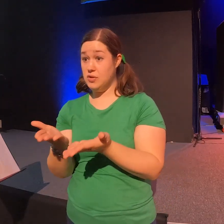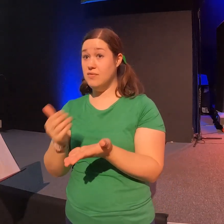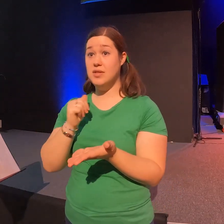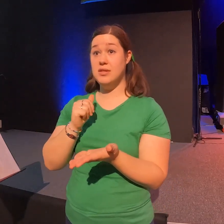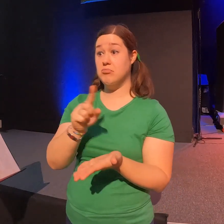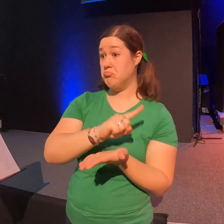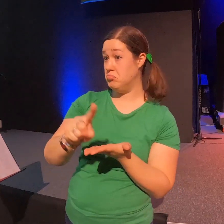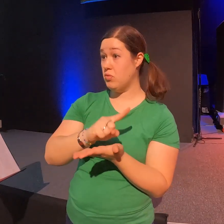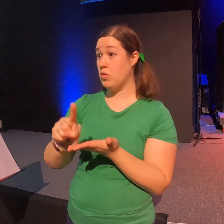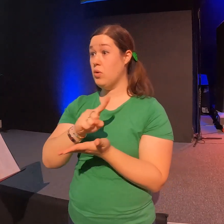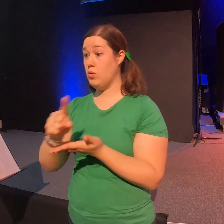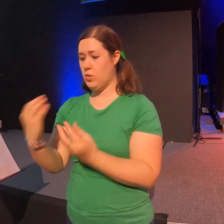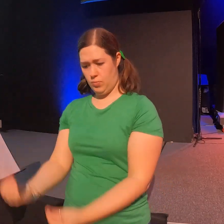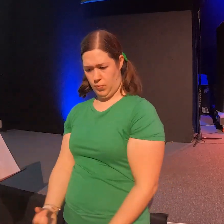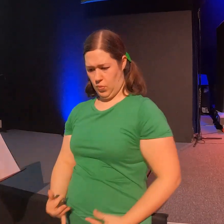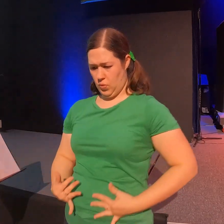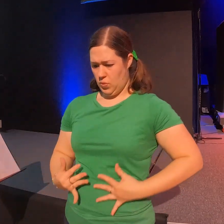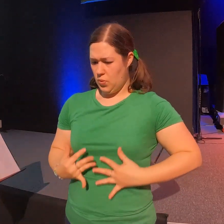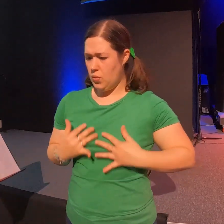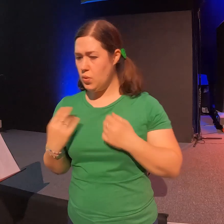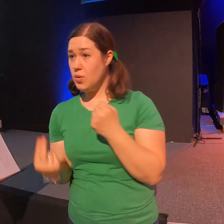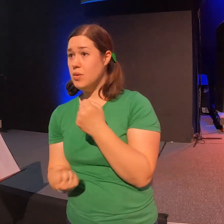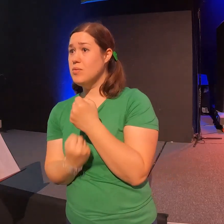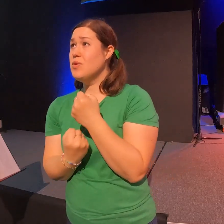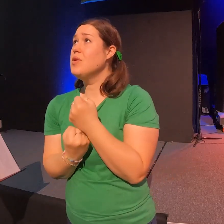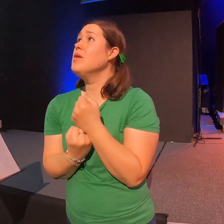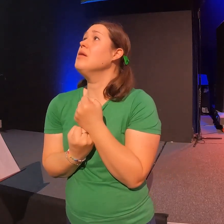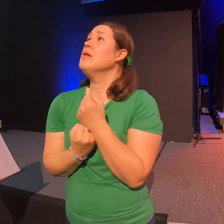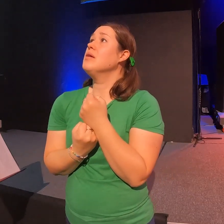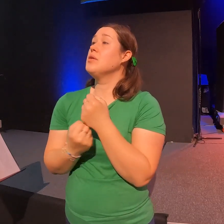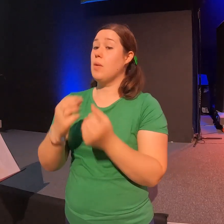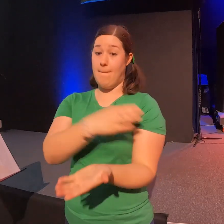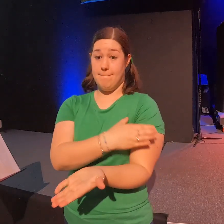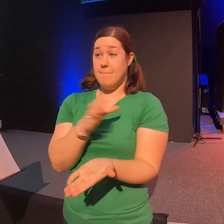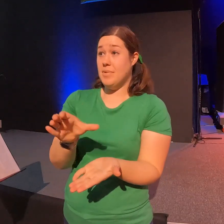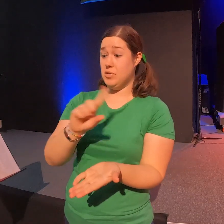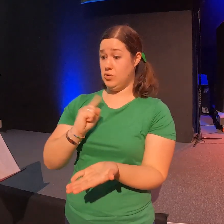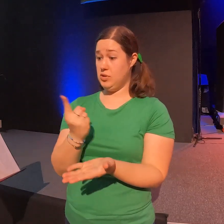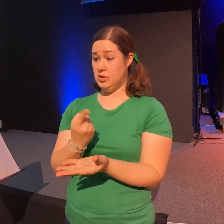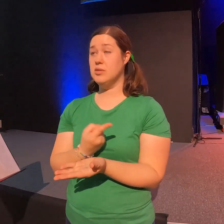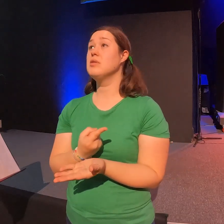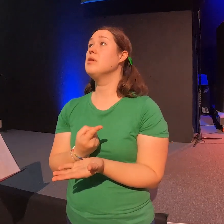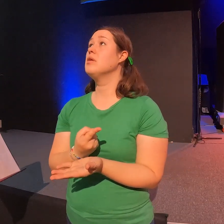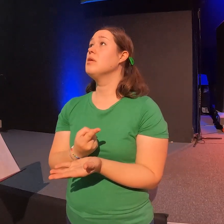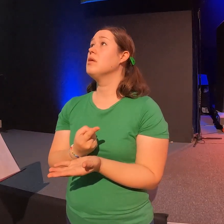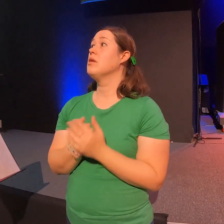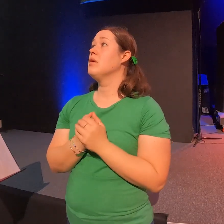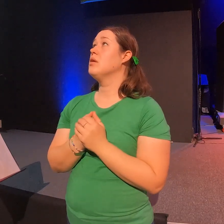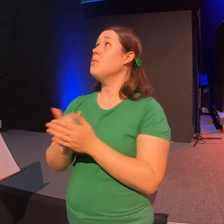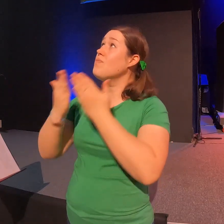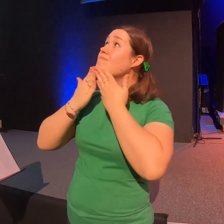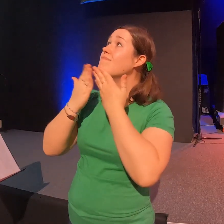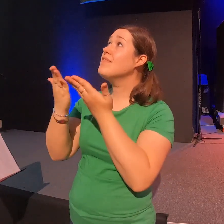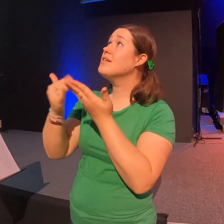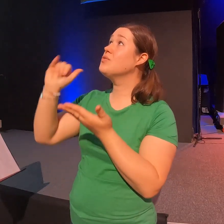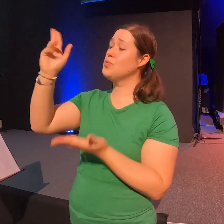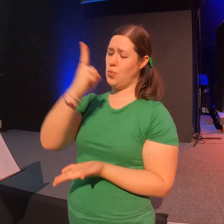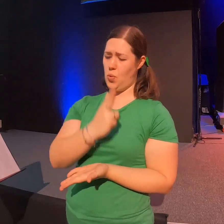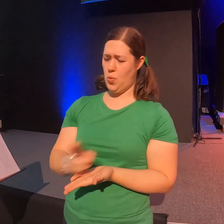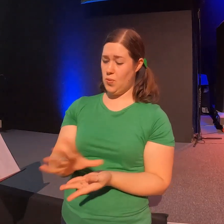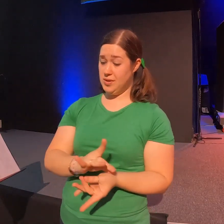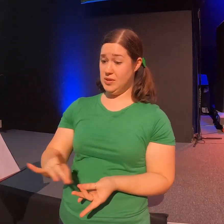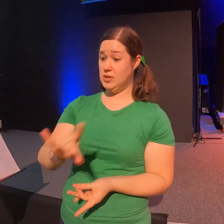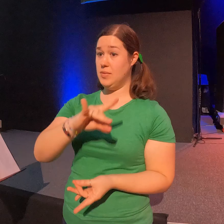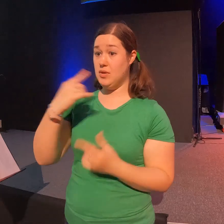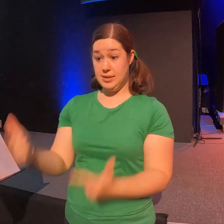and nourishes us and empowers us and inspires us. And for that, we give you thanks. We give you thanks that your Holy Spirit is